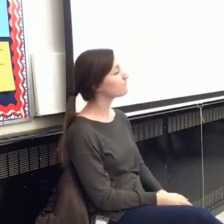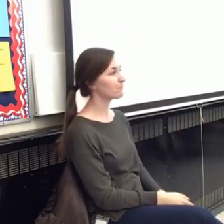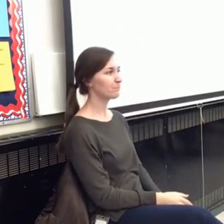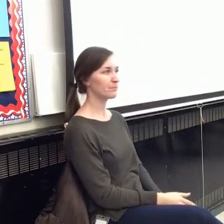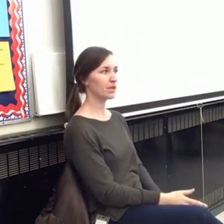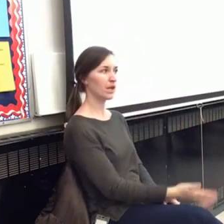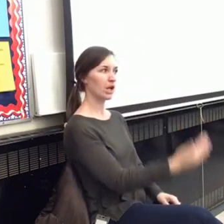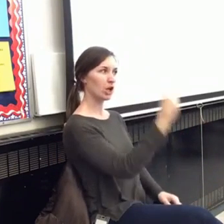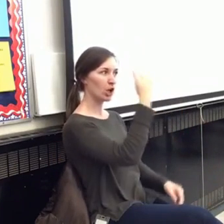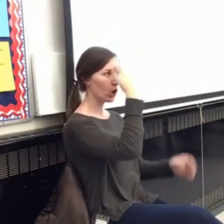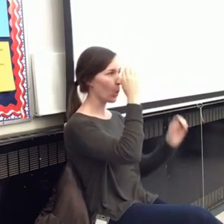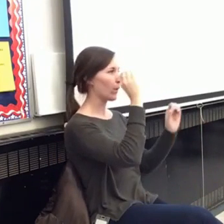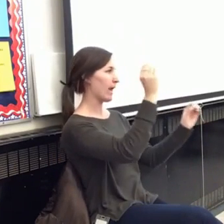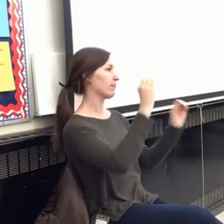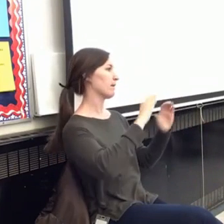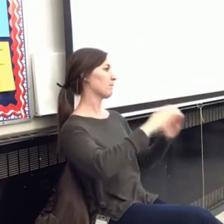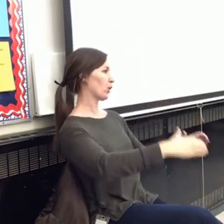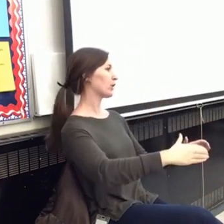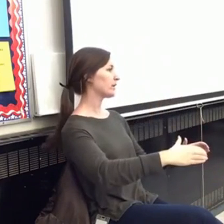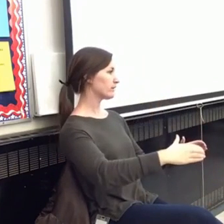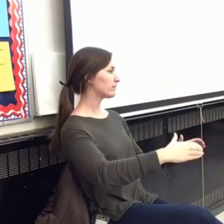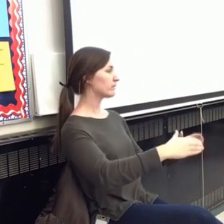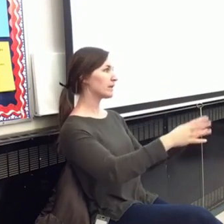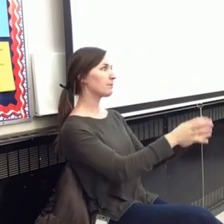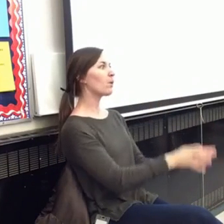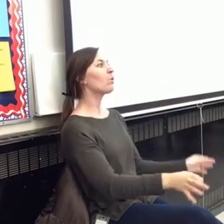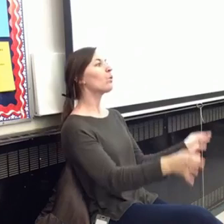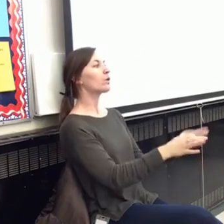Starred, highlighted, very important.